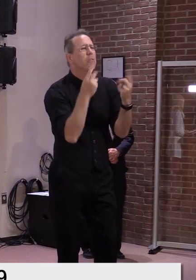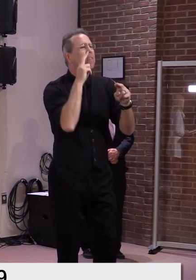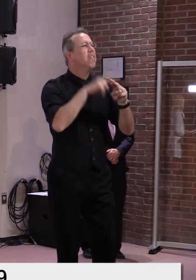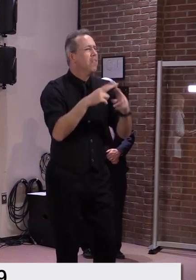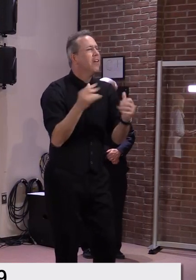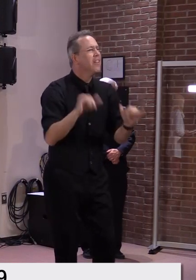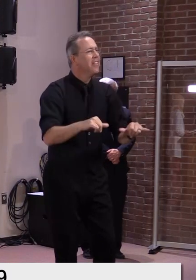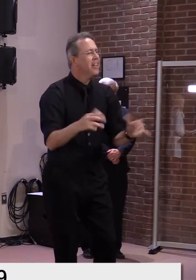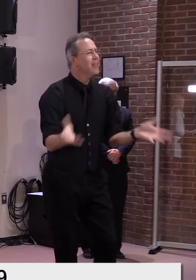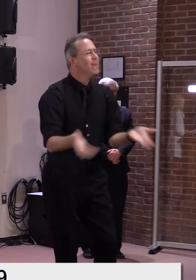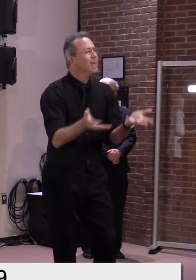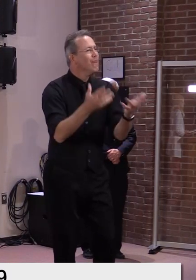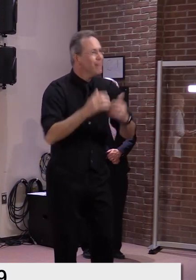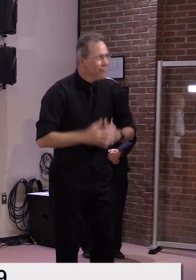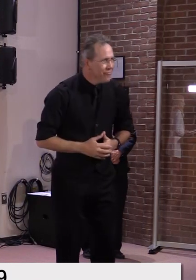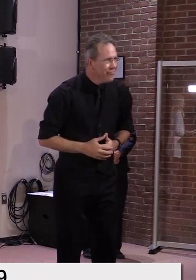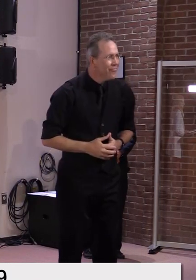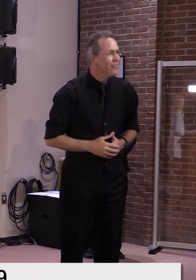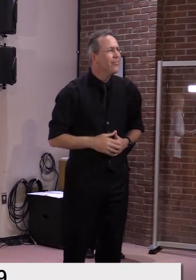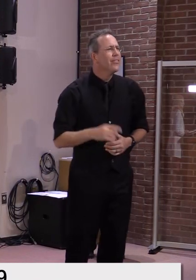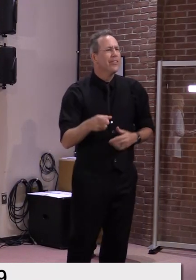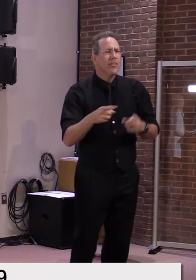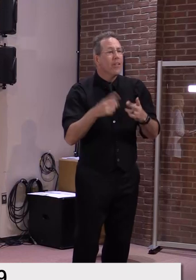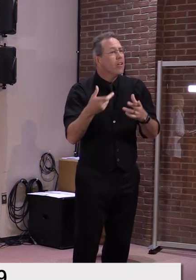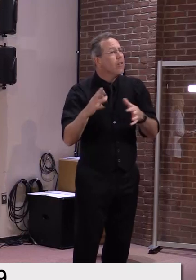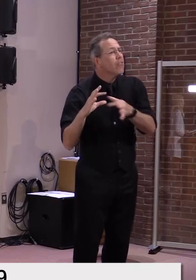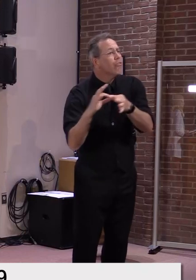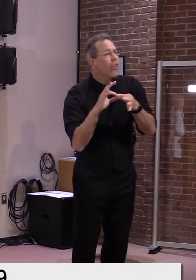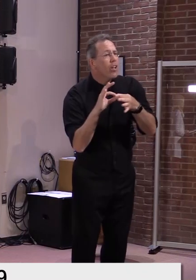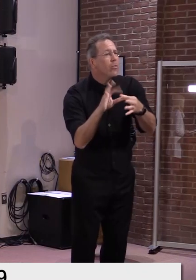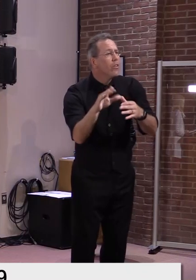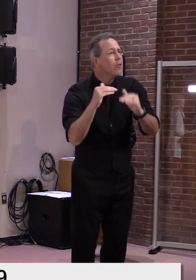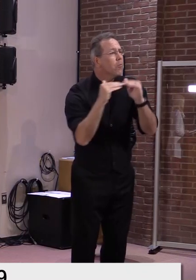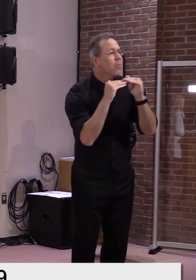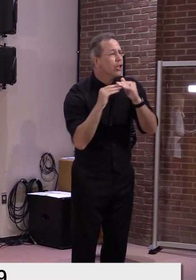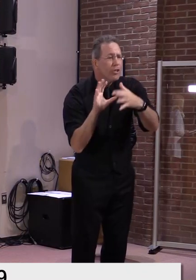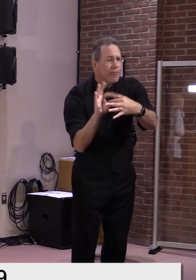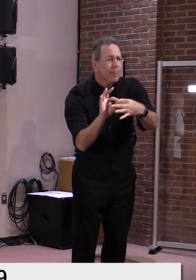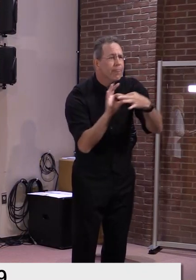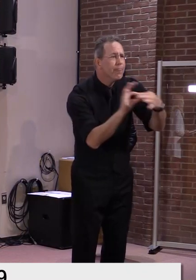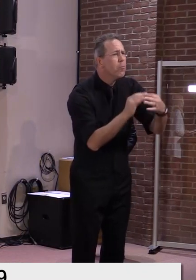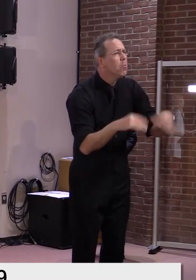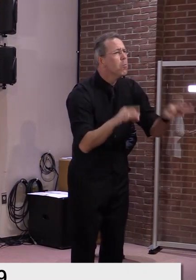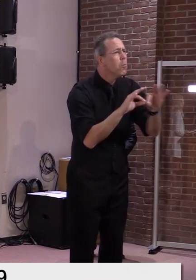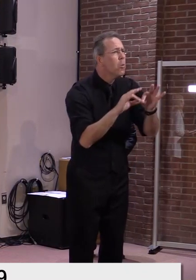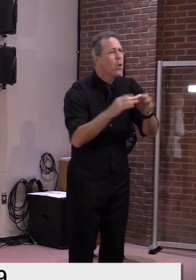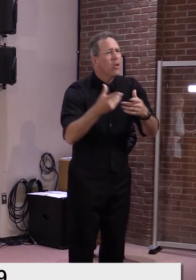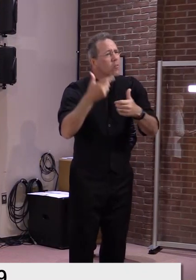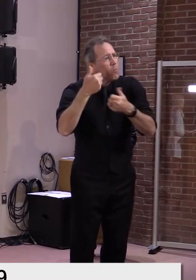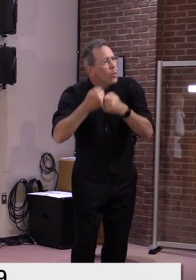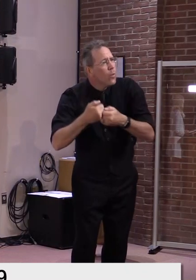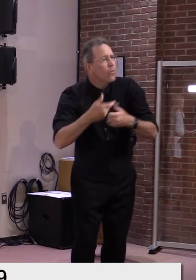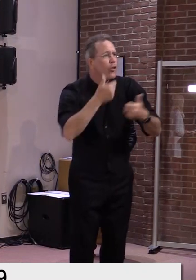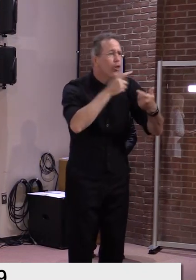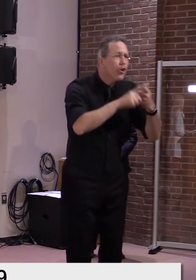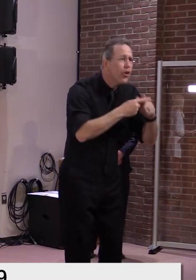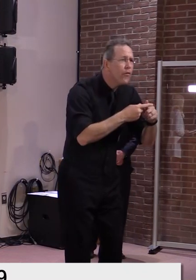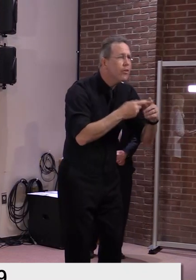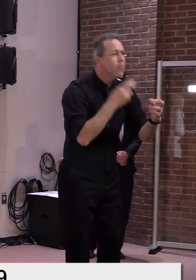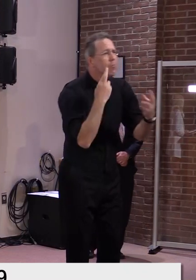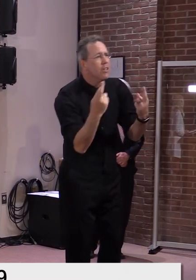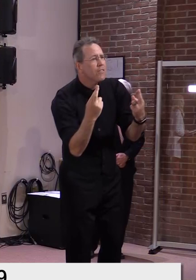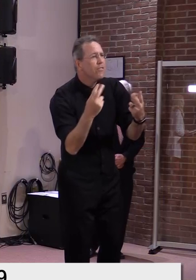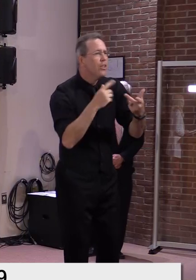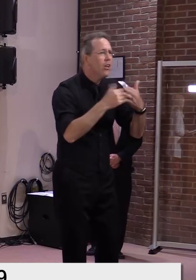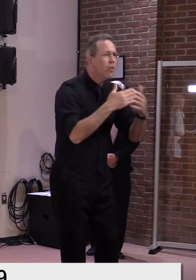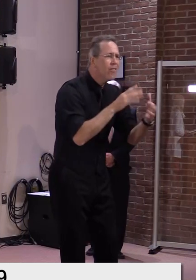is connection. It's tough to bounce back after a major hardship if you think you have to do it all alone.